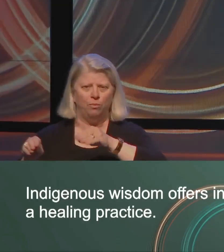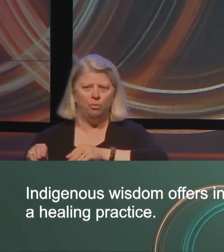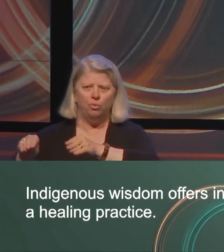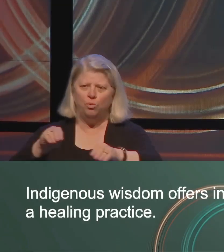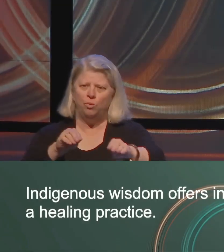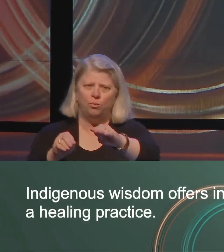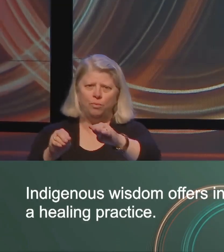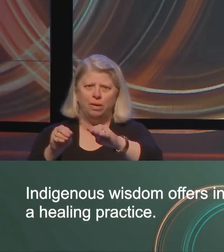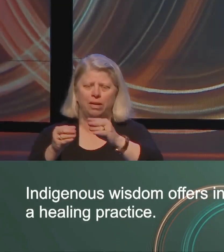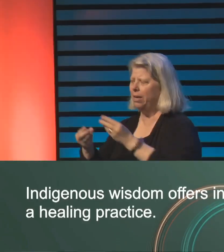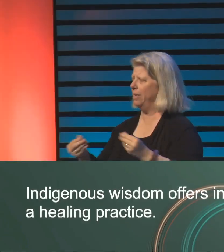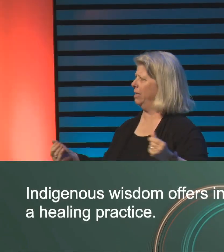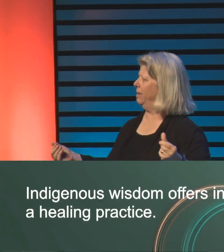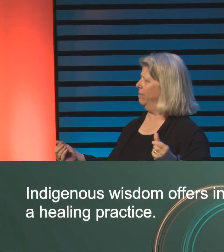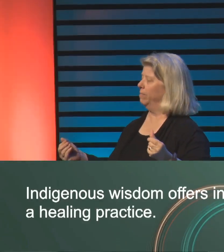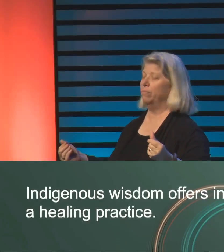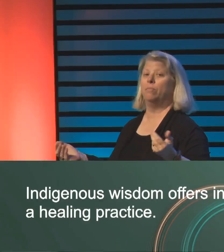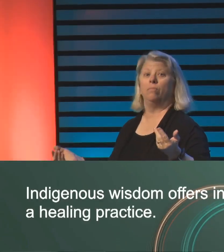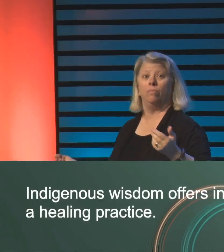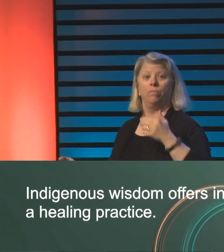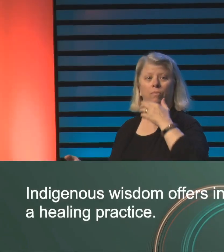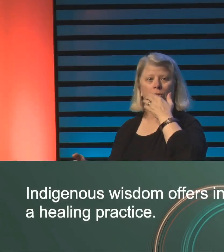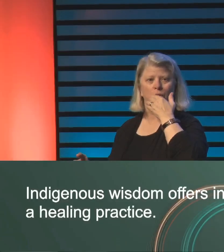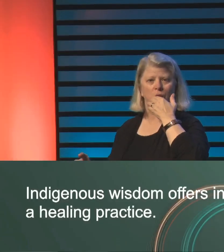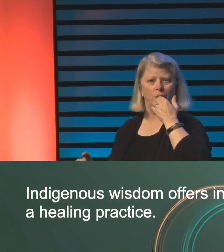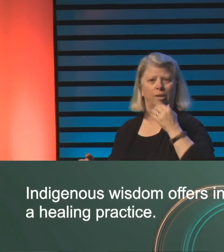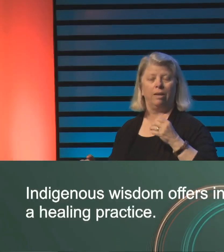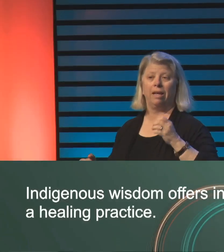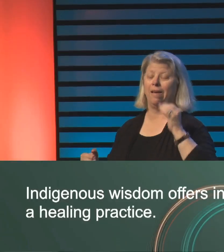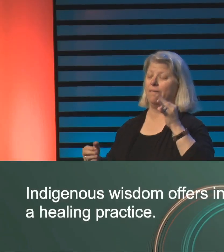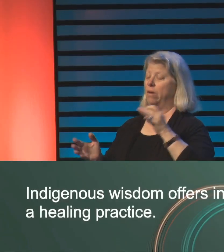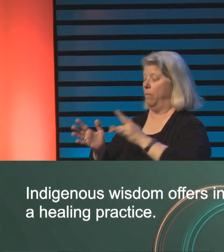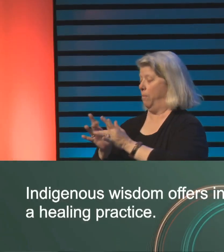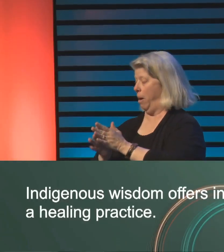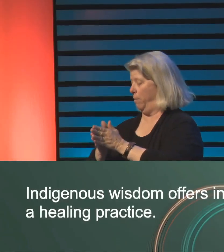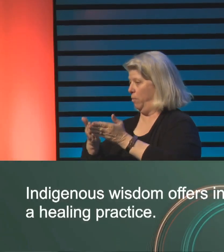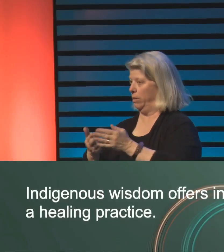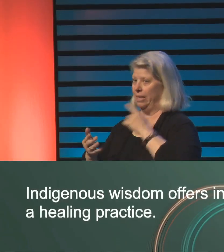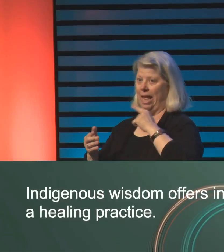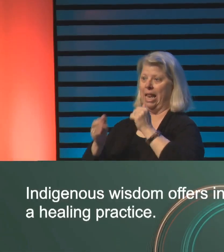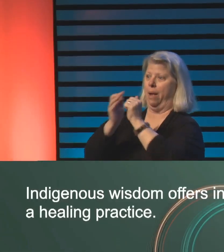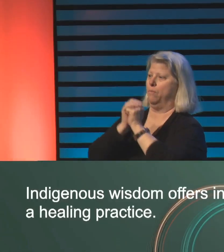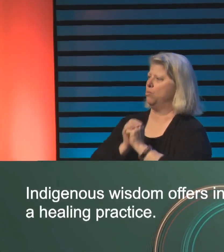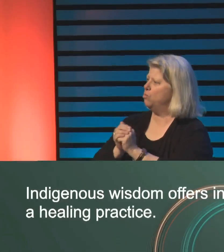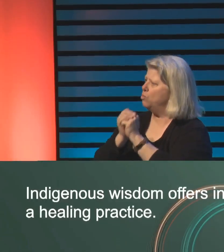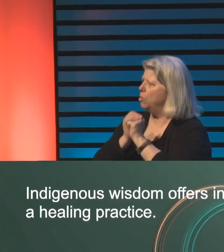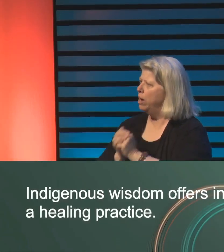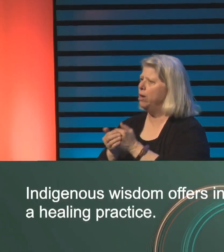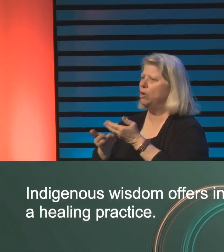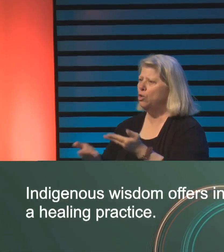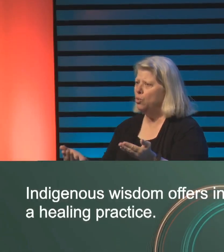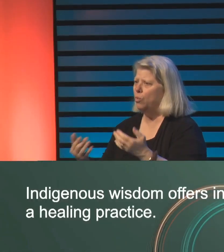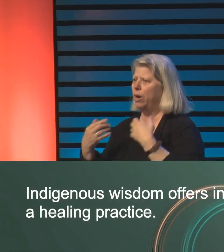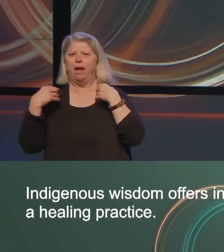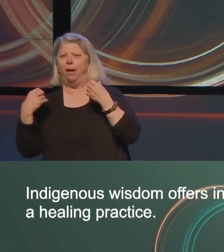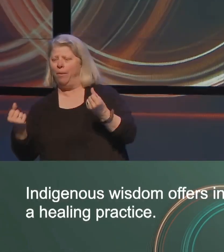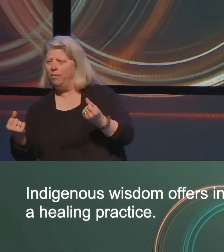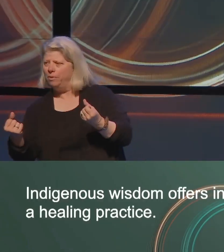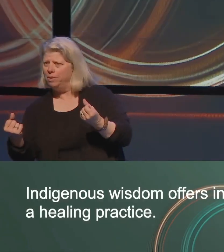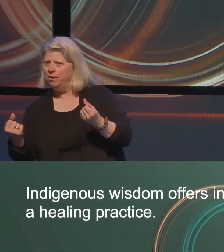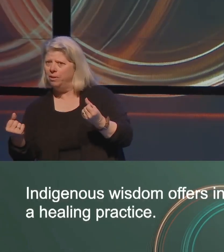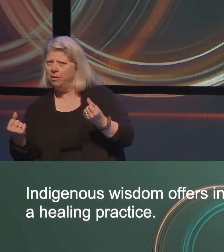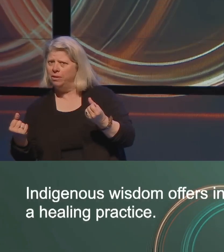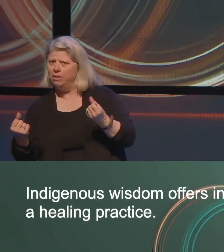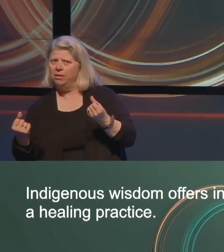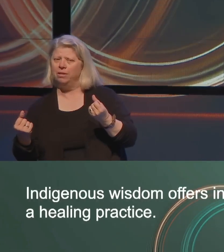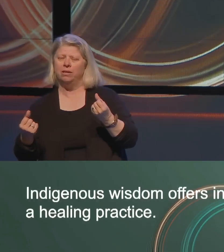healing practice. Right? If Scripture says, I pray that you are healthy